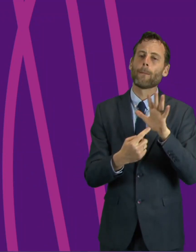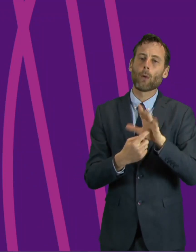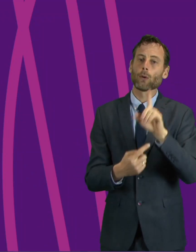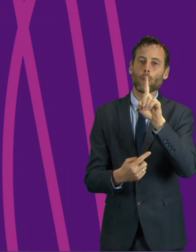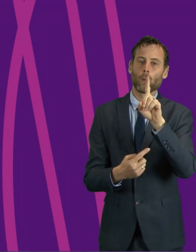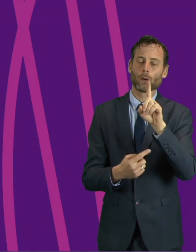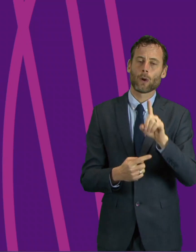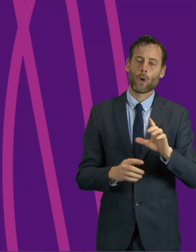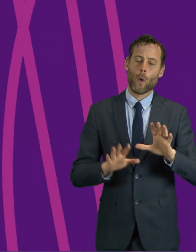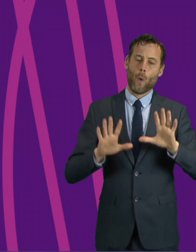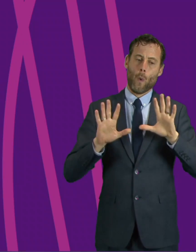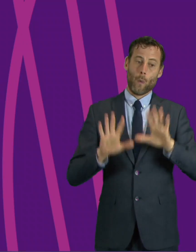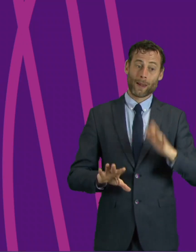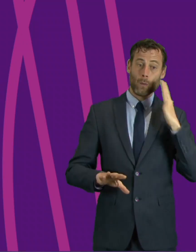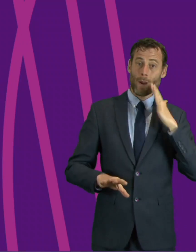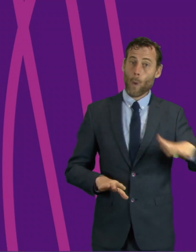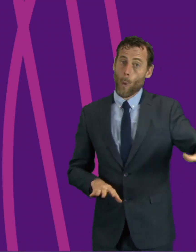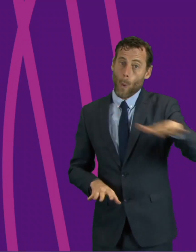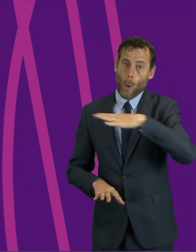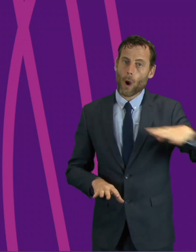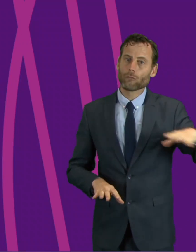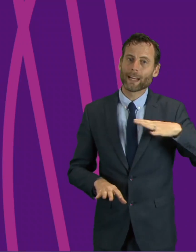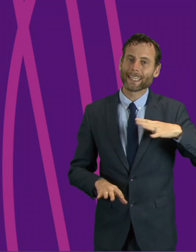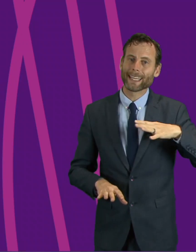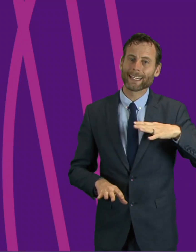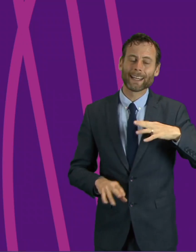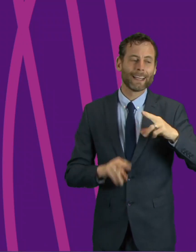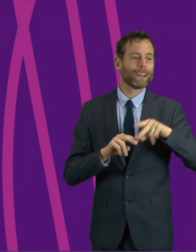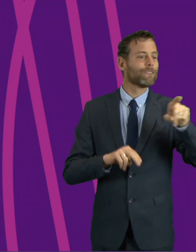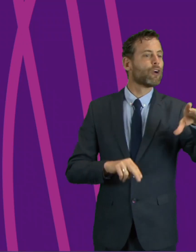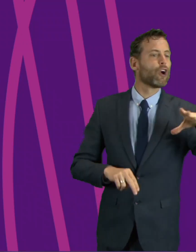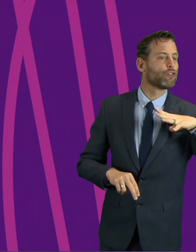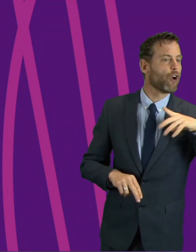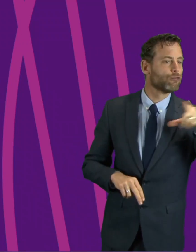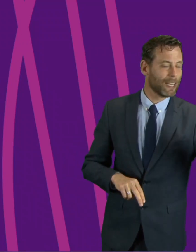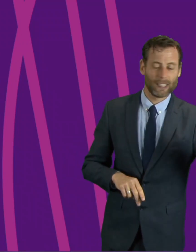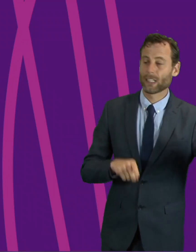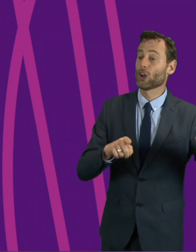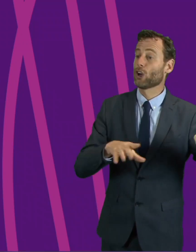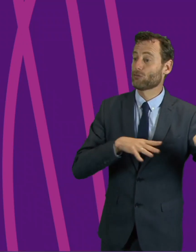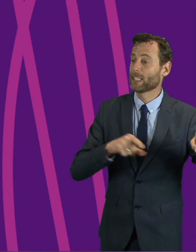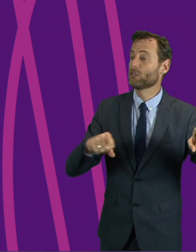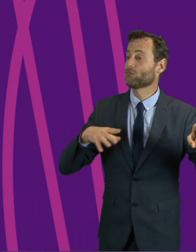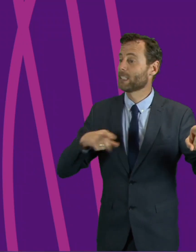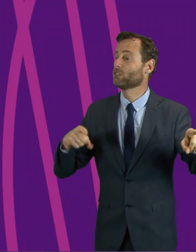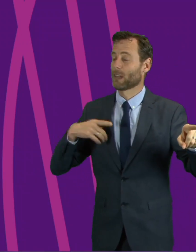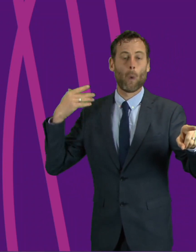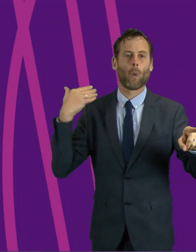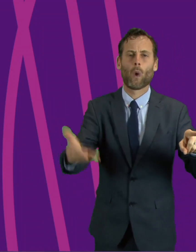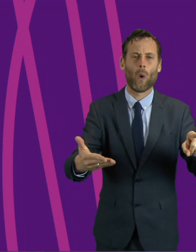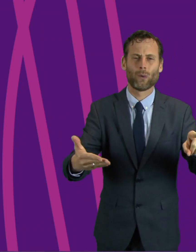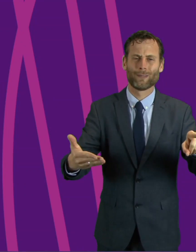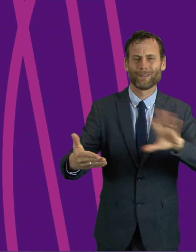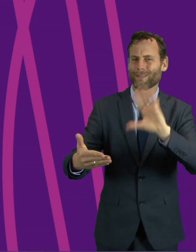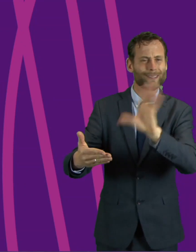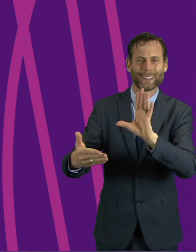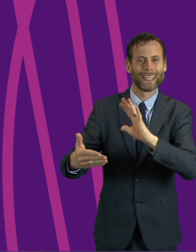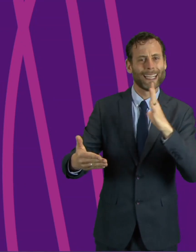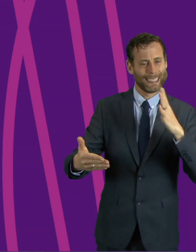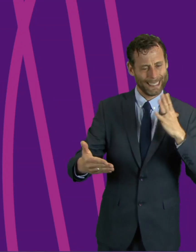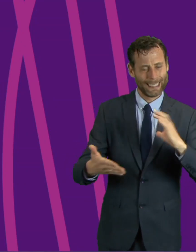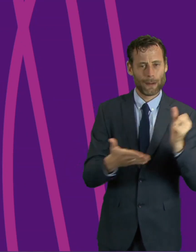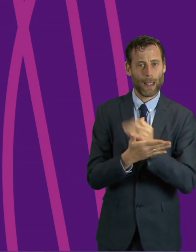potentially lifting restrictions before it was safe to do so. And that is the worry I would have, and what I'm not prepared to countenance